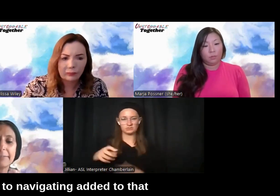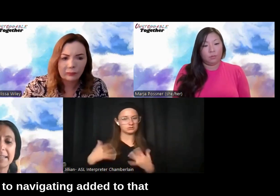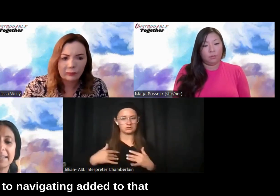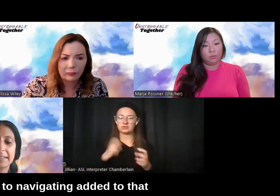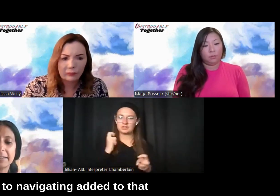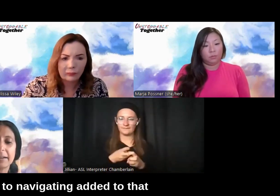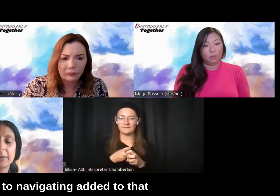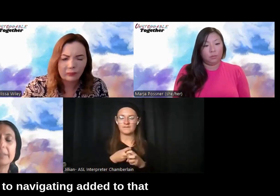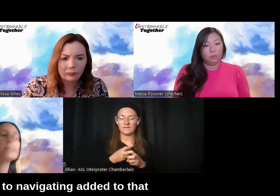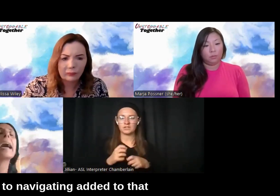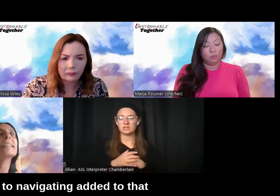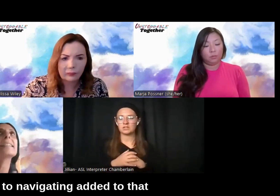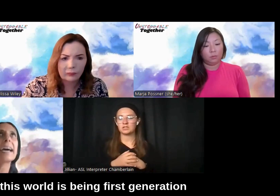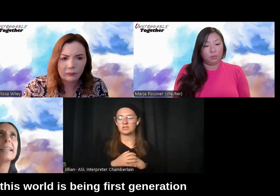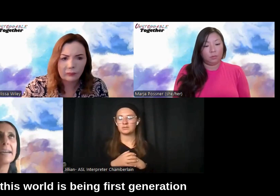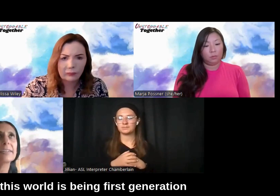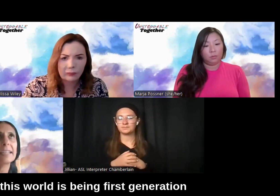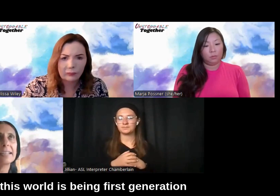navigating